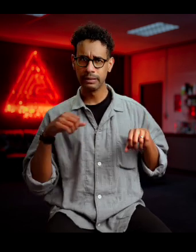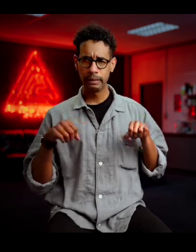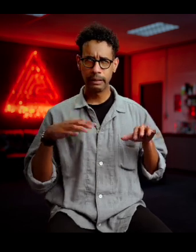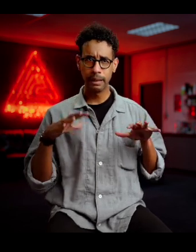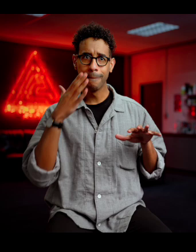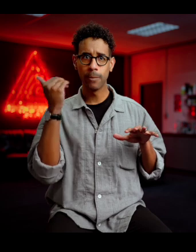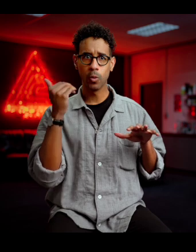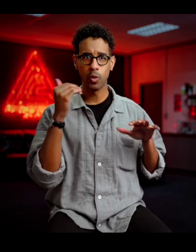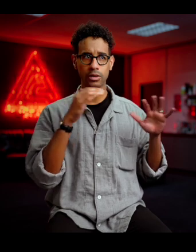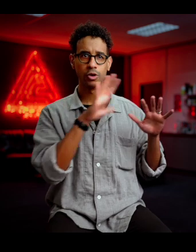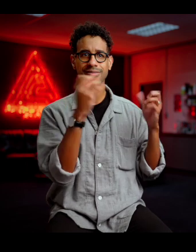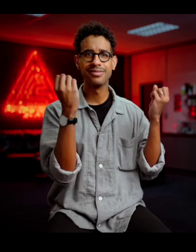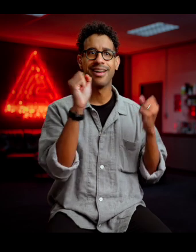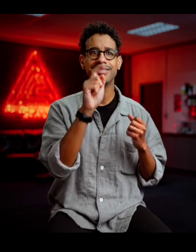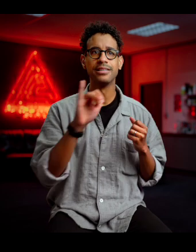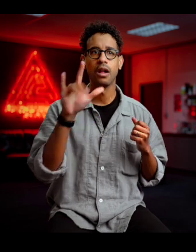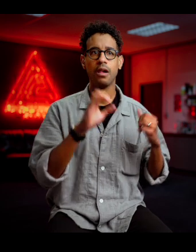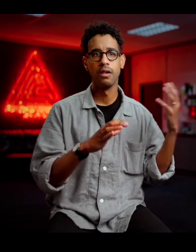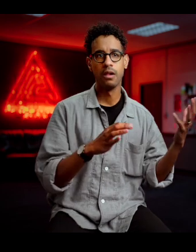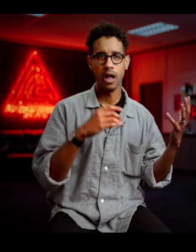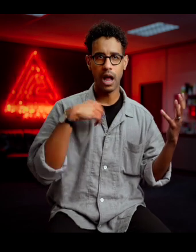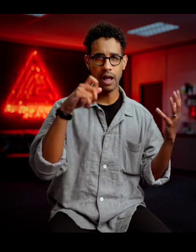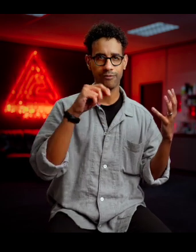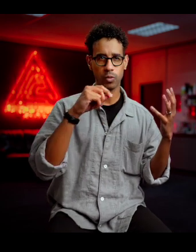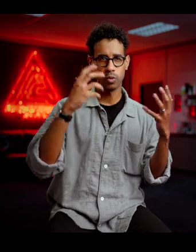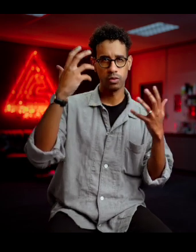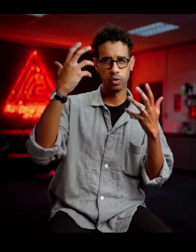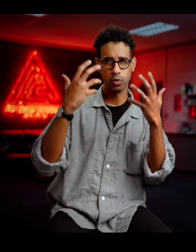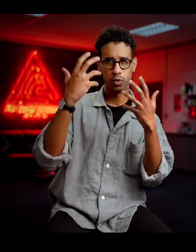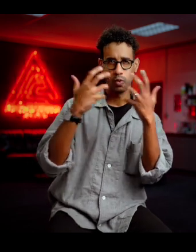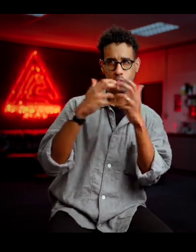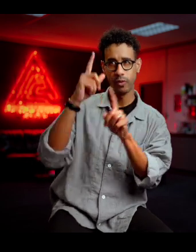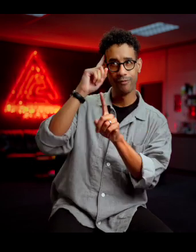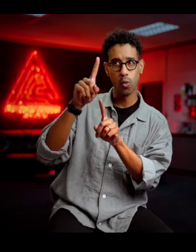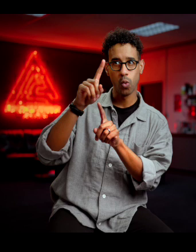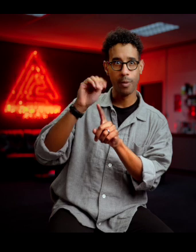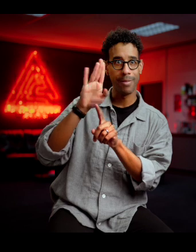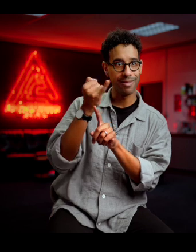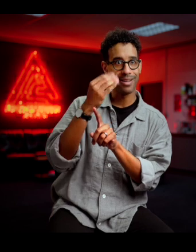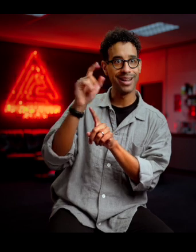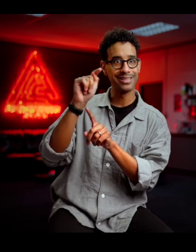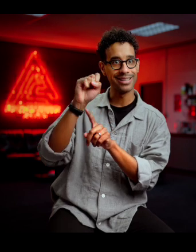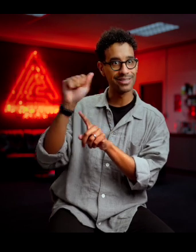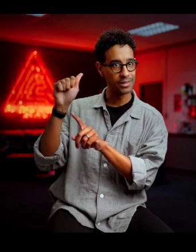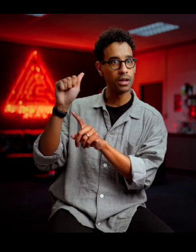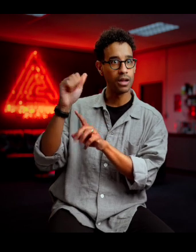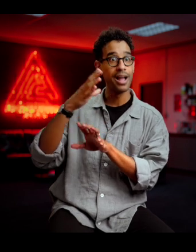bit uncertain because I wasn't sure of her signing style. And I wanted to make sure that it matched, Mike